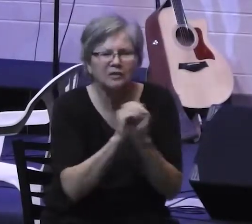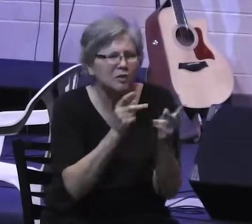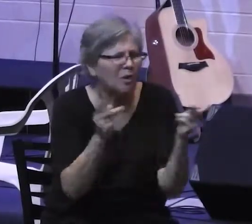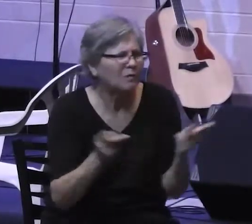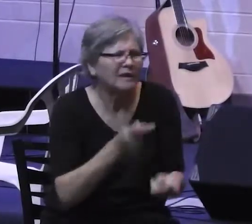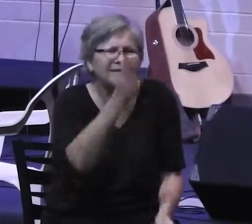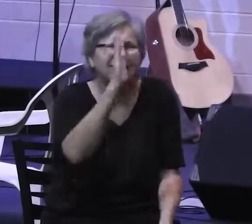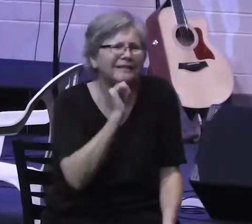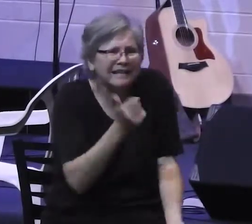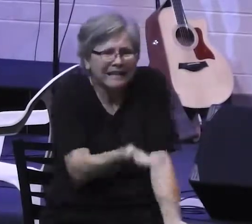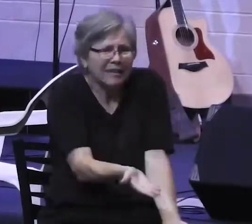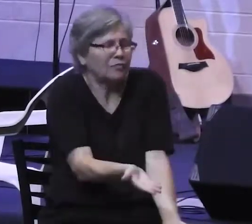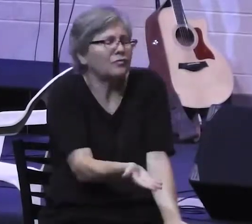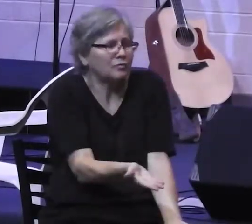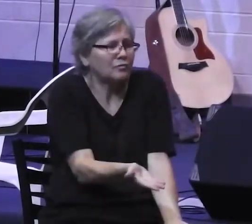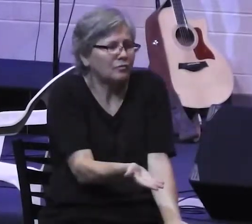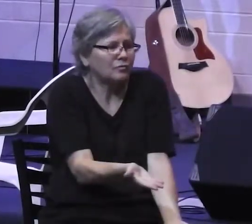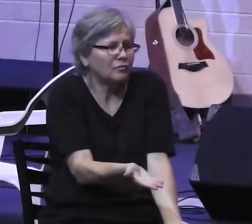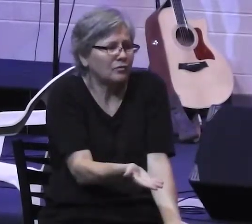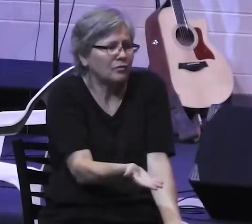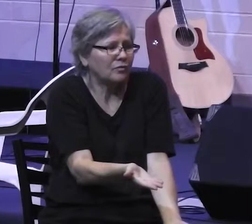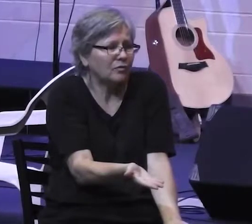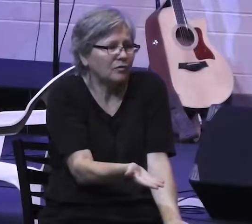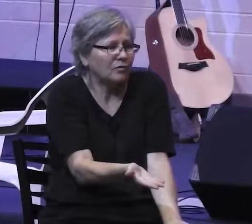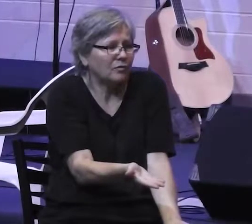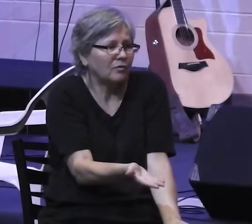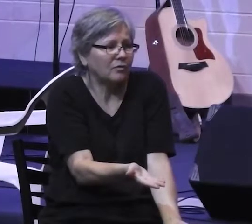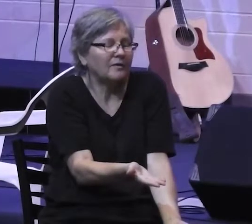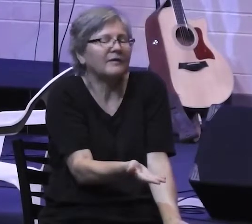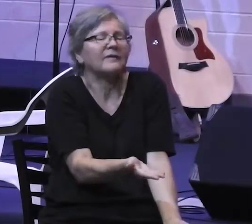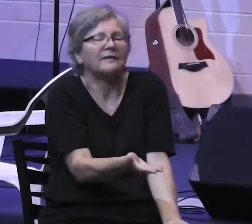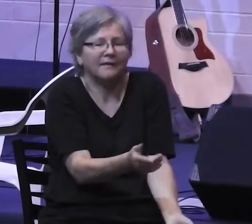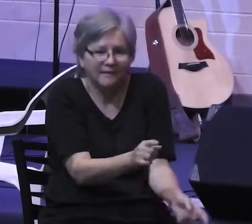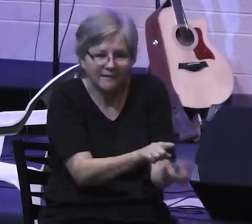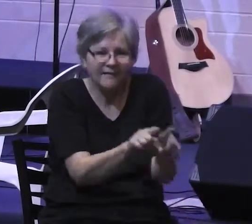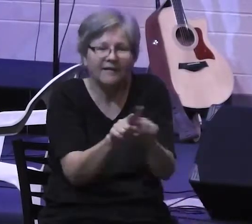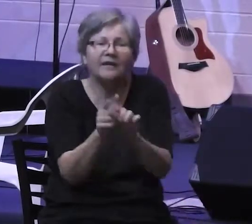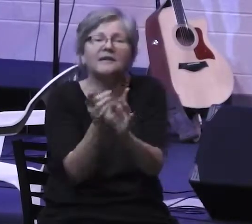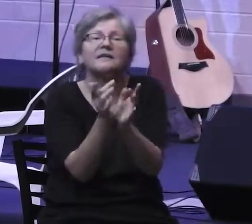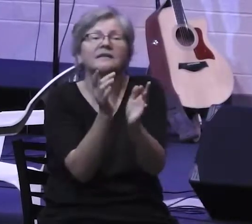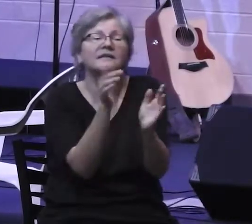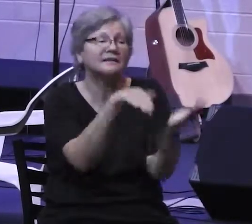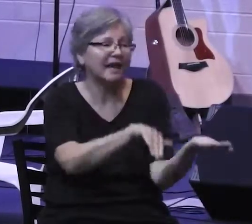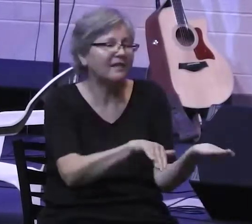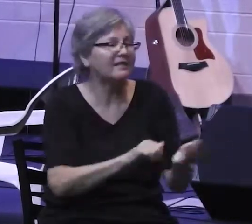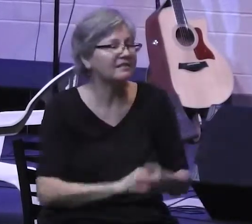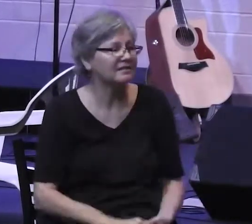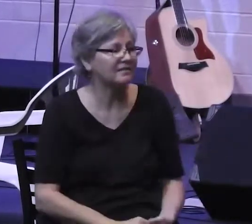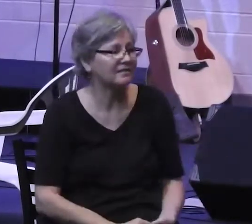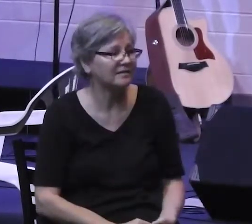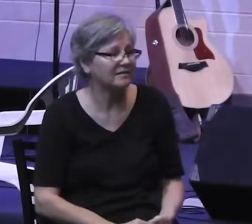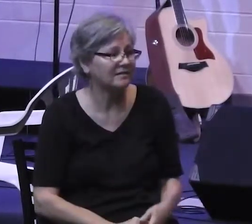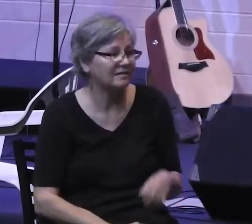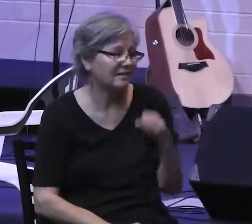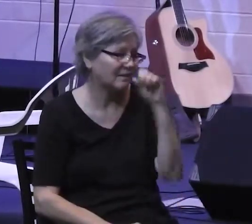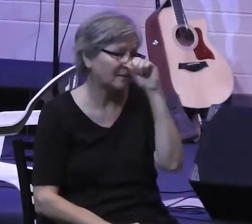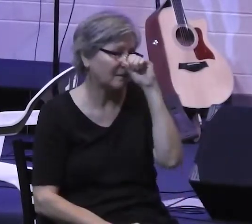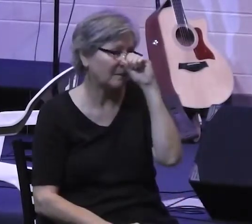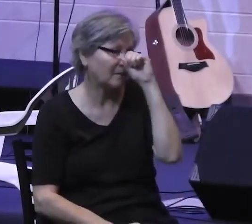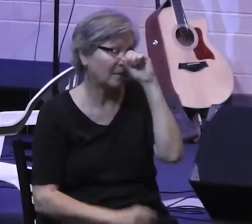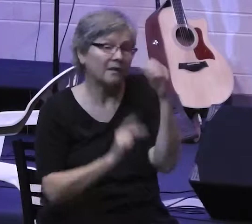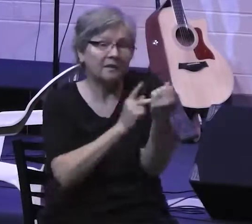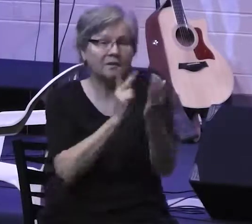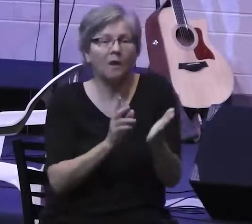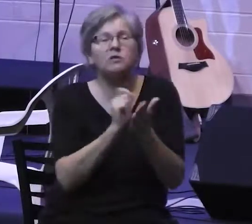he's not, even in death. Isn't that what the psalmist says in prophetic terms? Where can I go